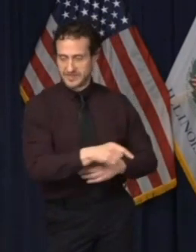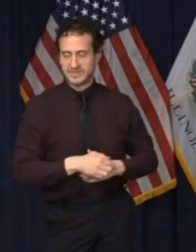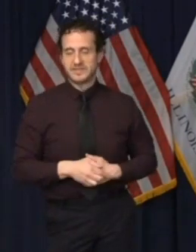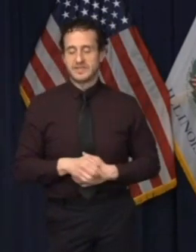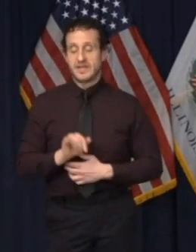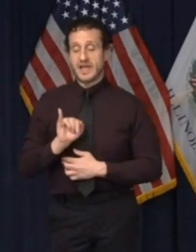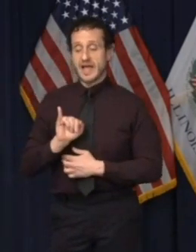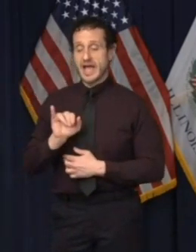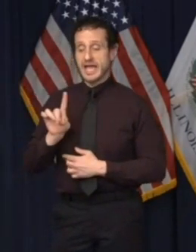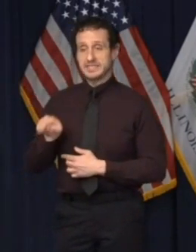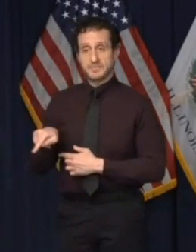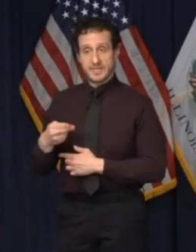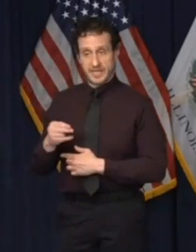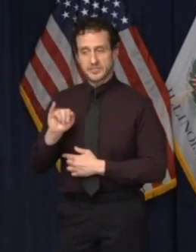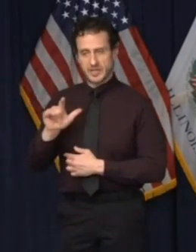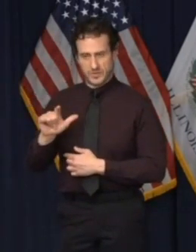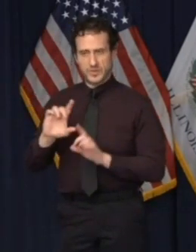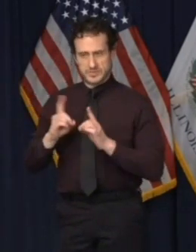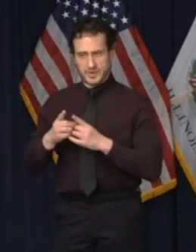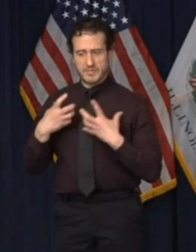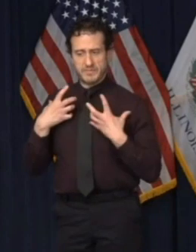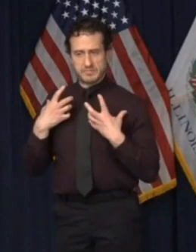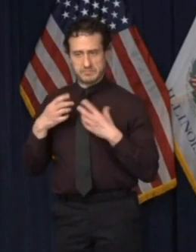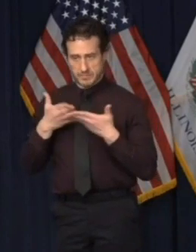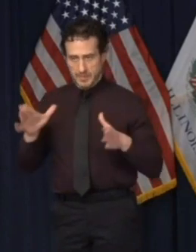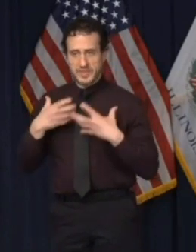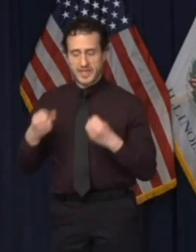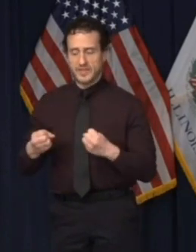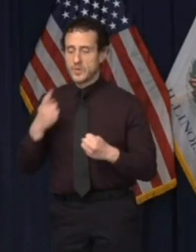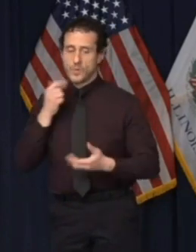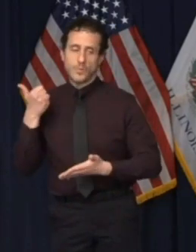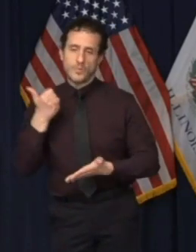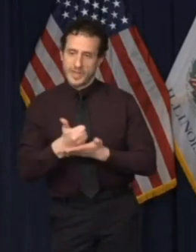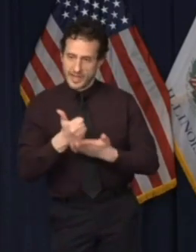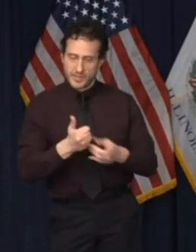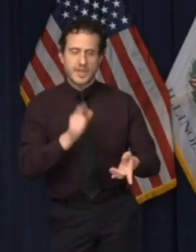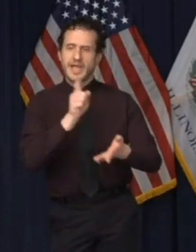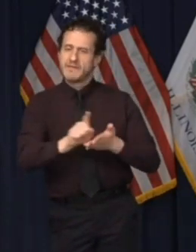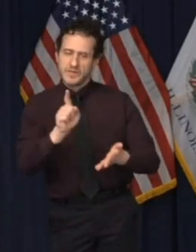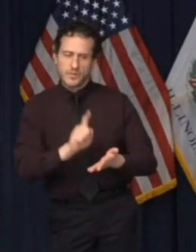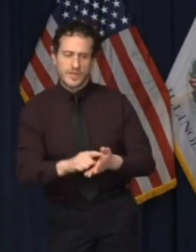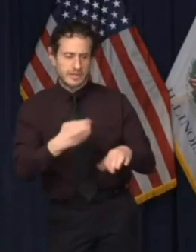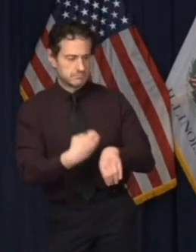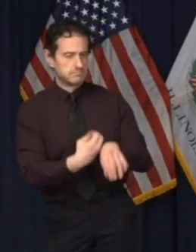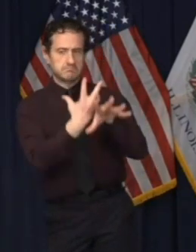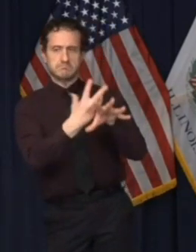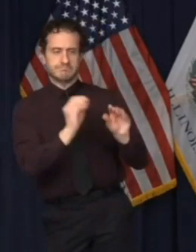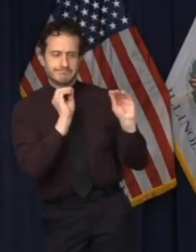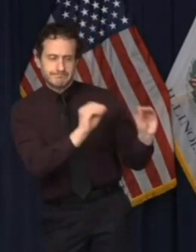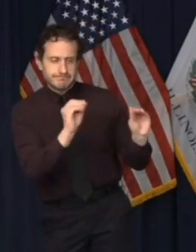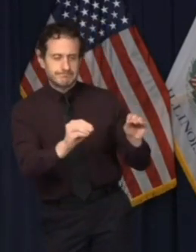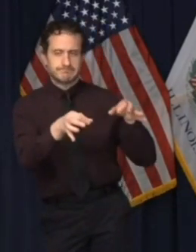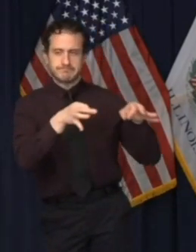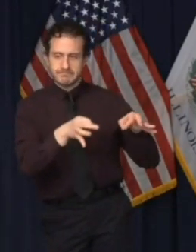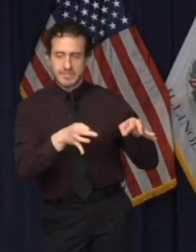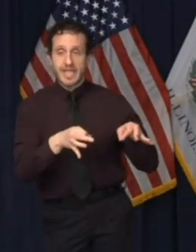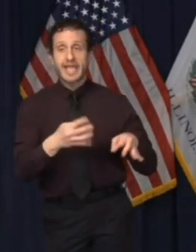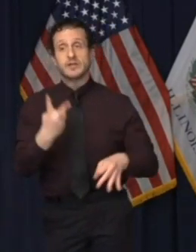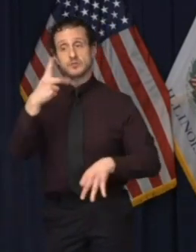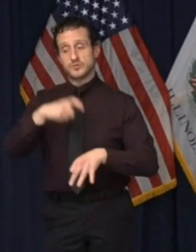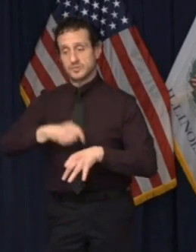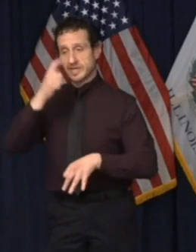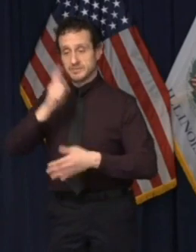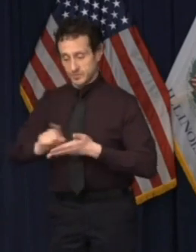IDPH also assists all of those entities by providing weekly webinars and also twice weekly